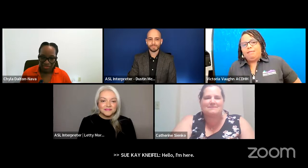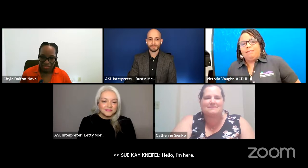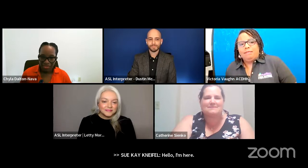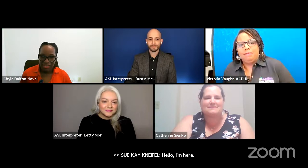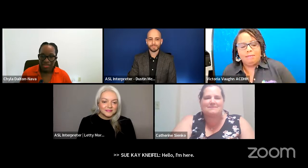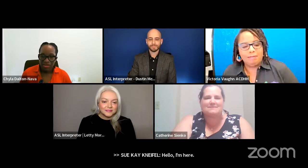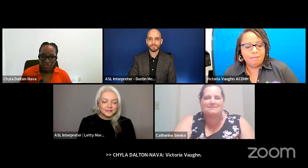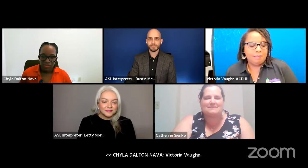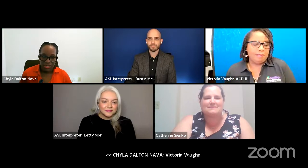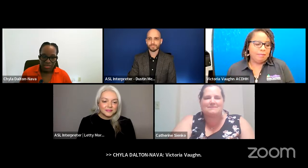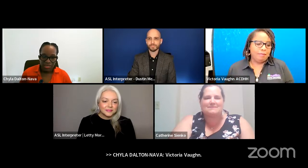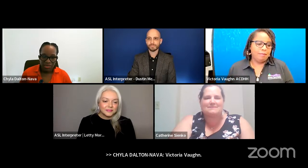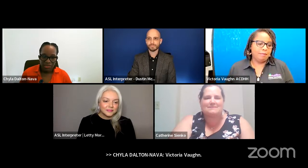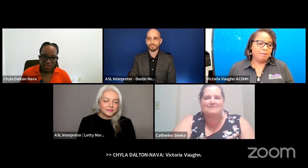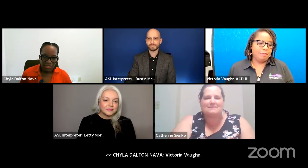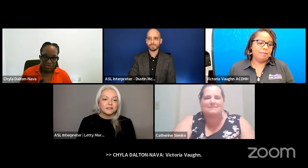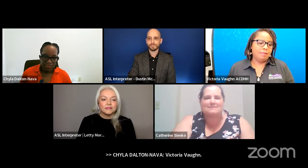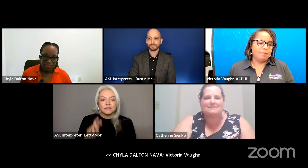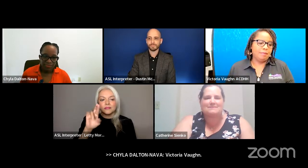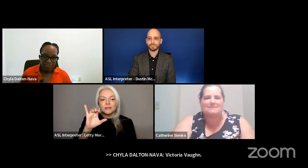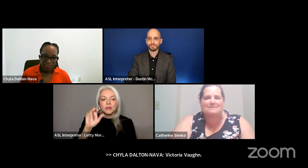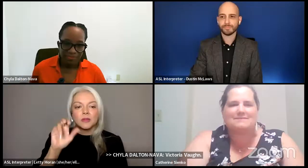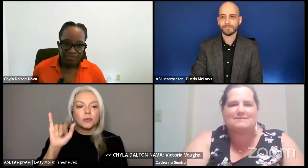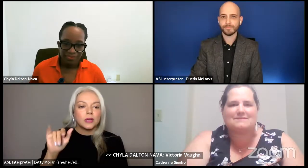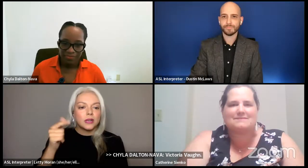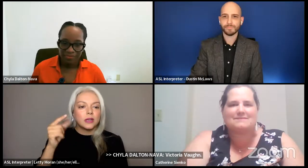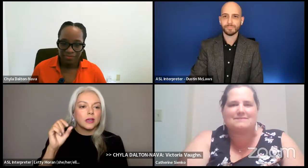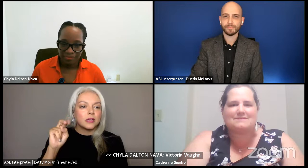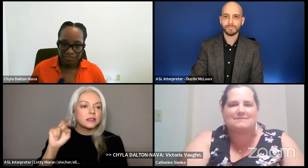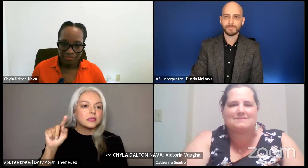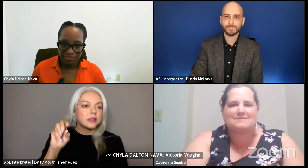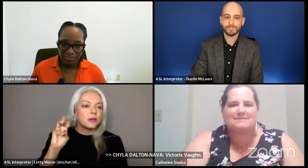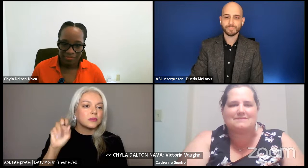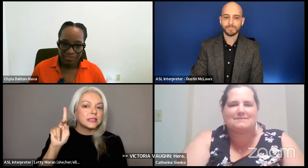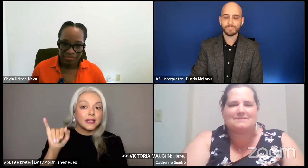Here. Ricky Gonsalski.